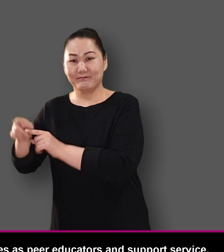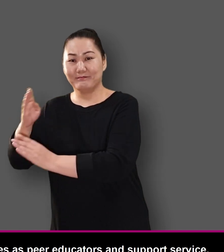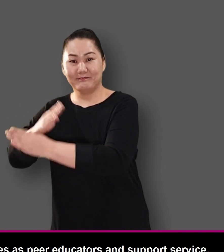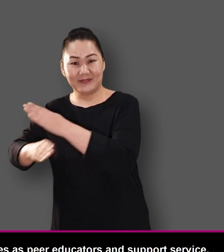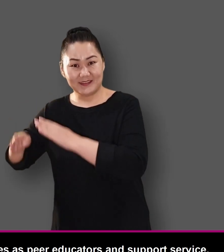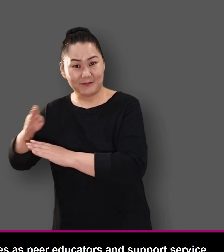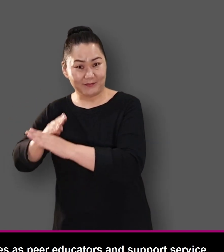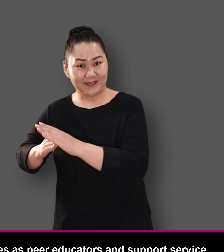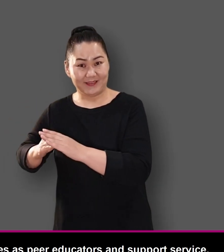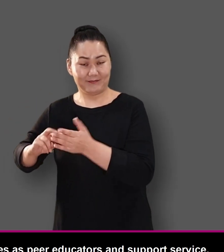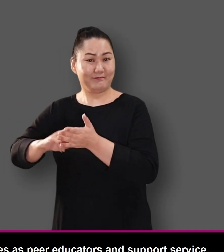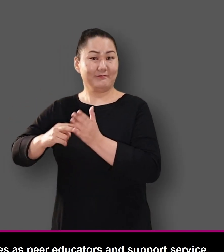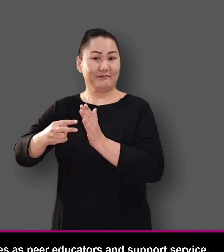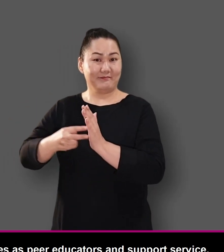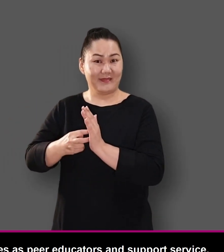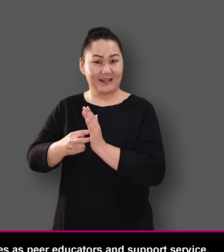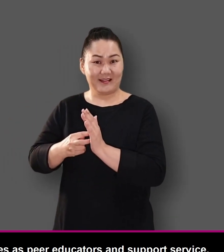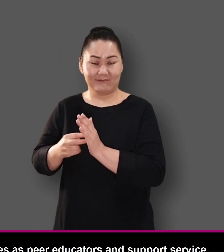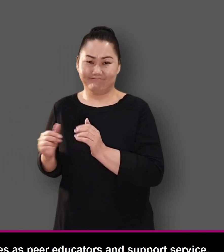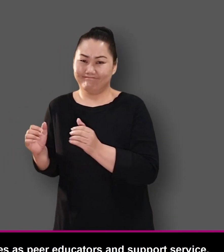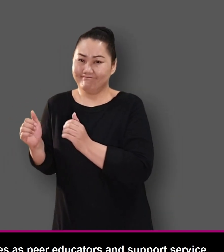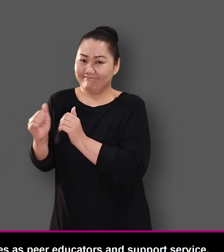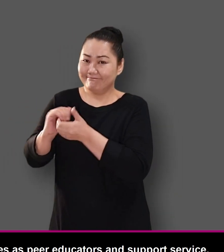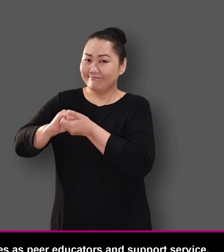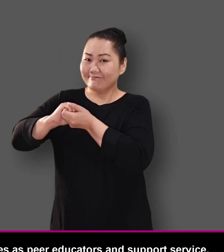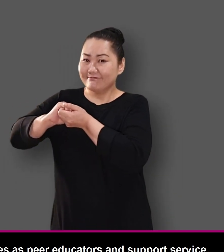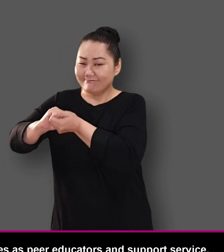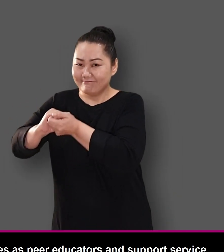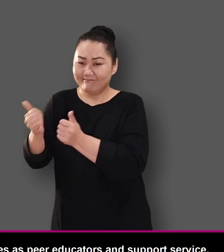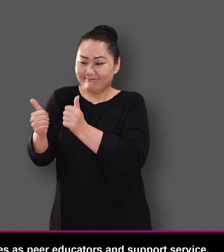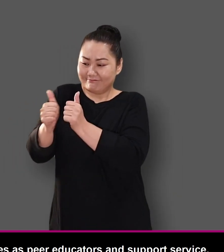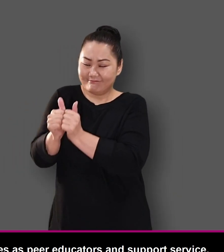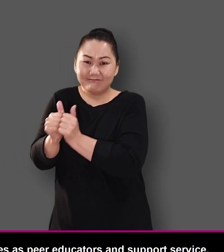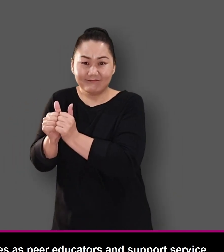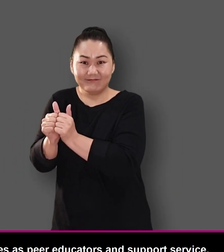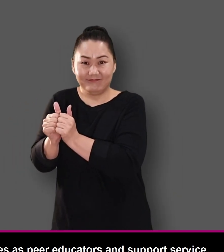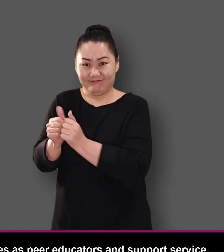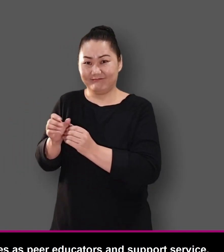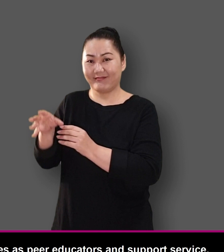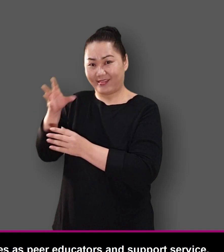service.